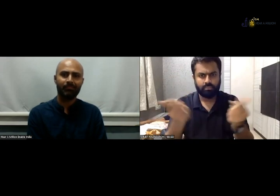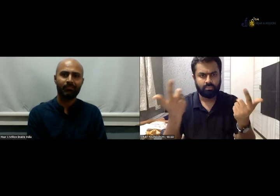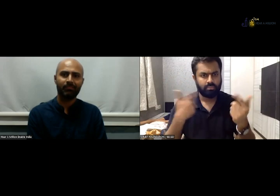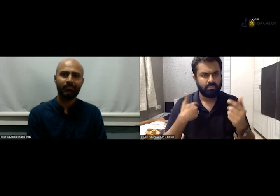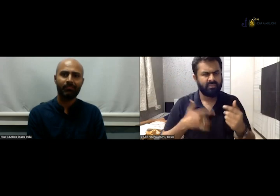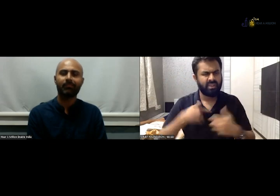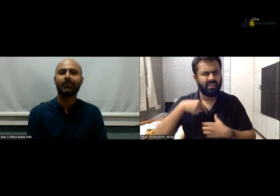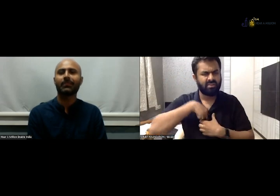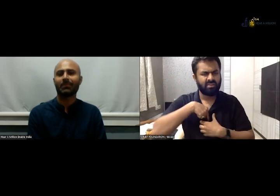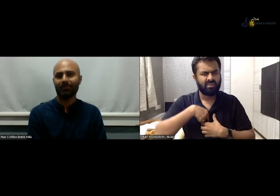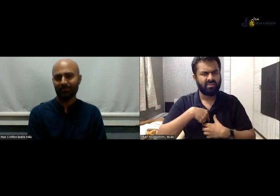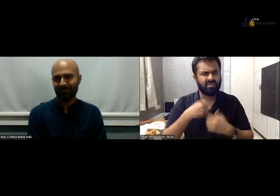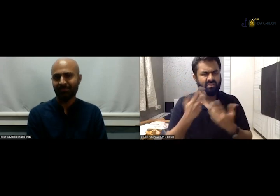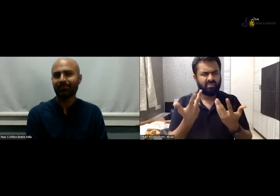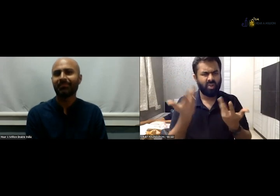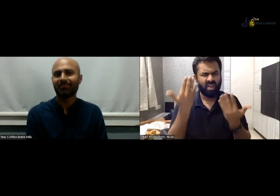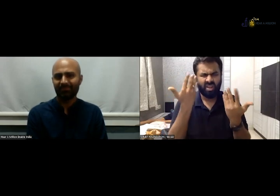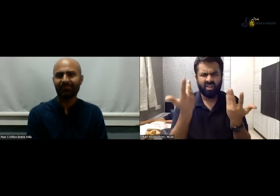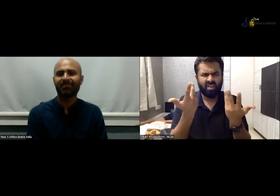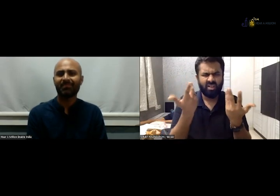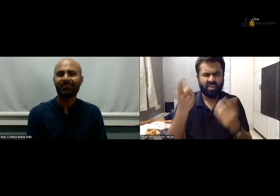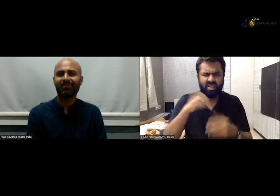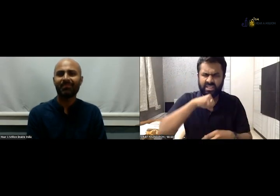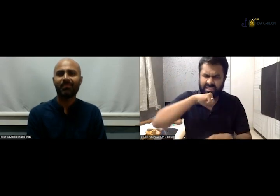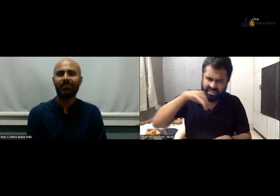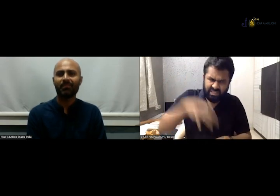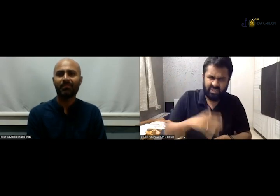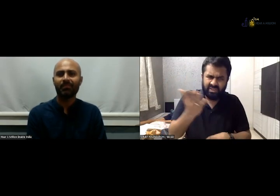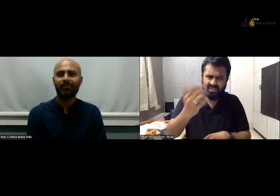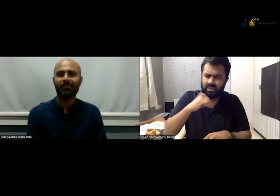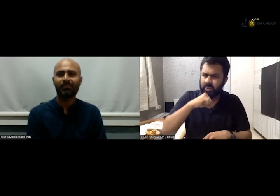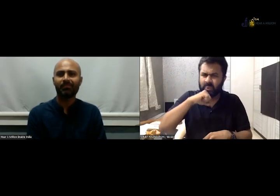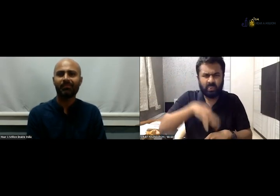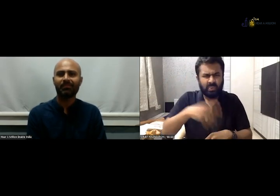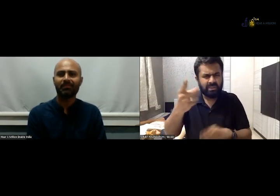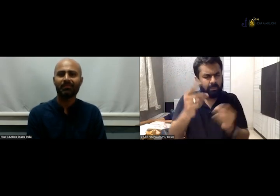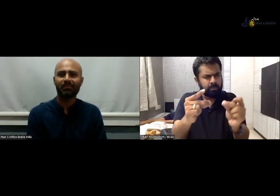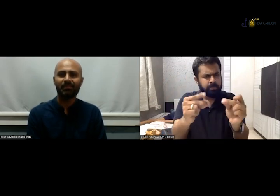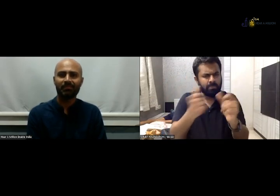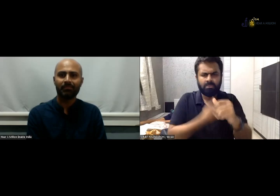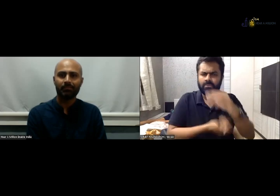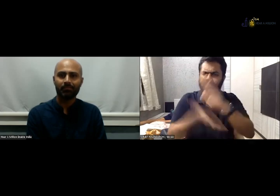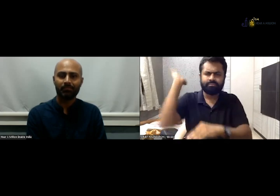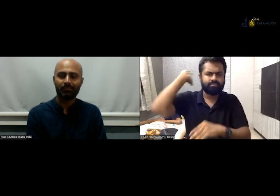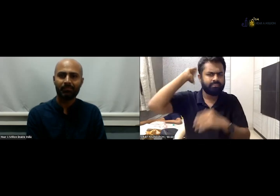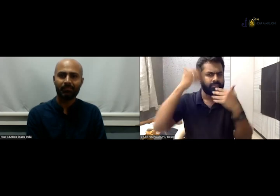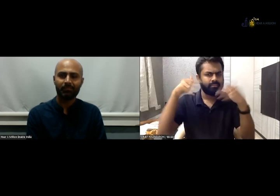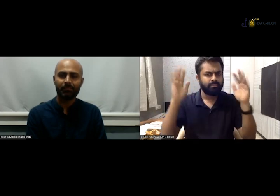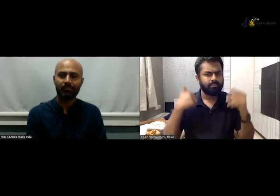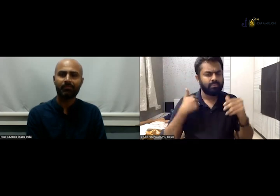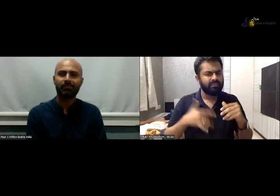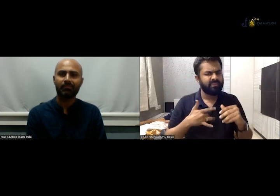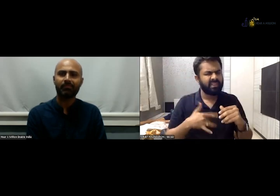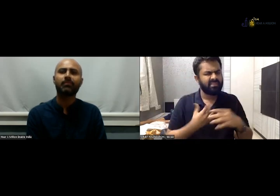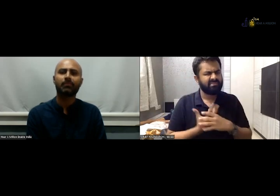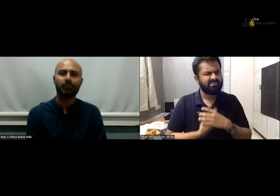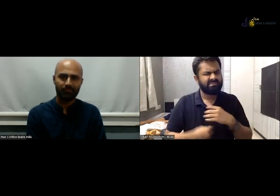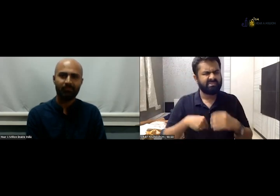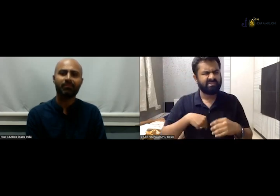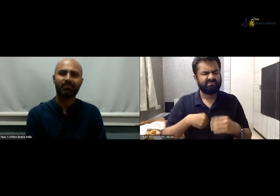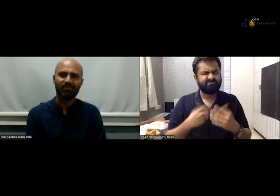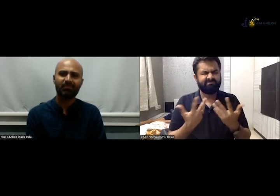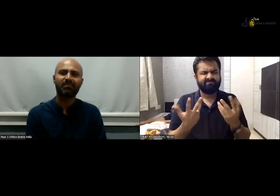like, no, that's not possible. I was like, why? She was so young. Why she